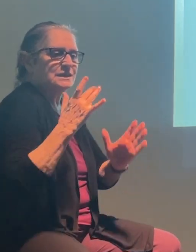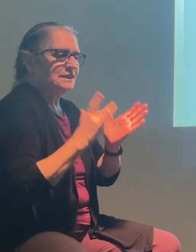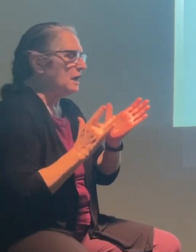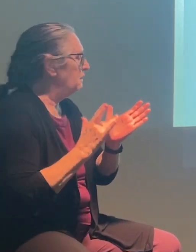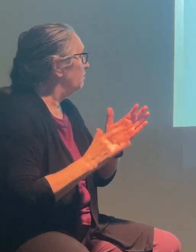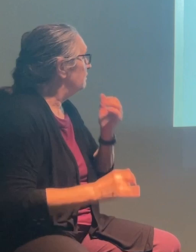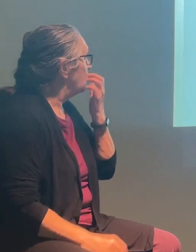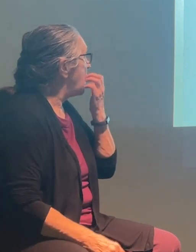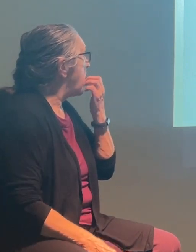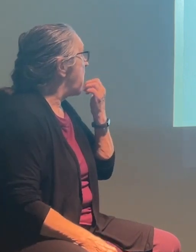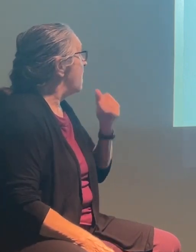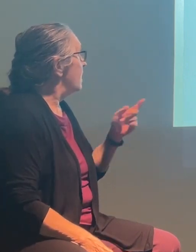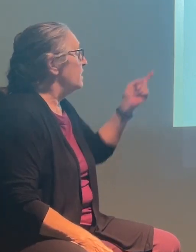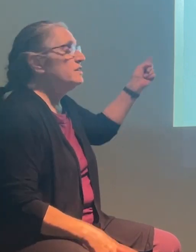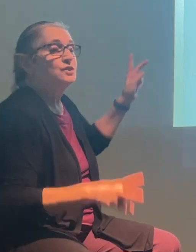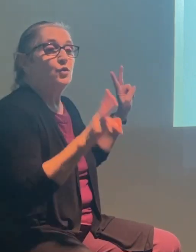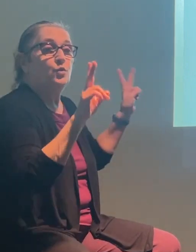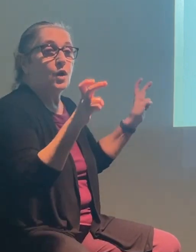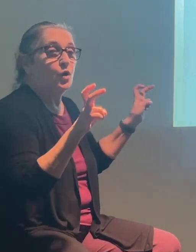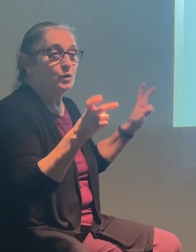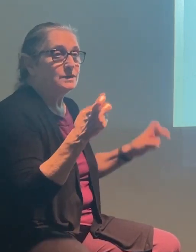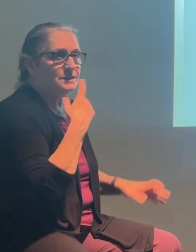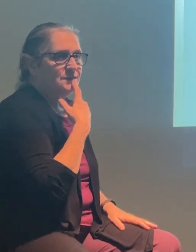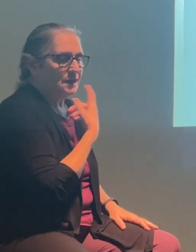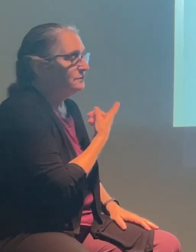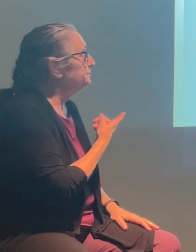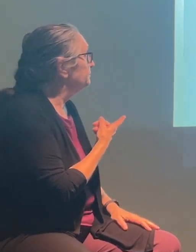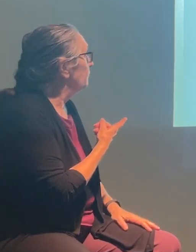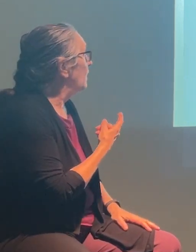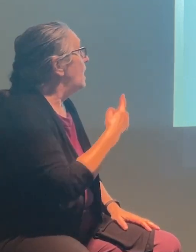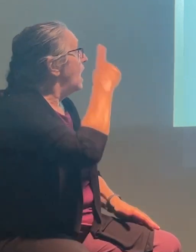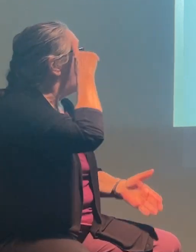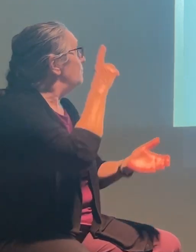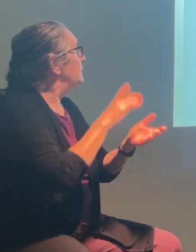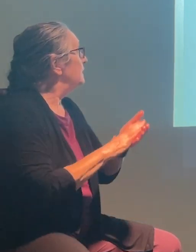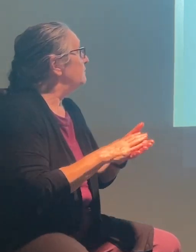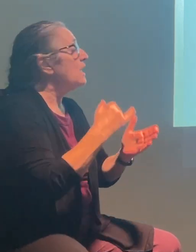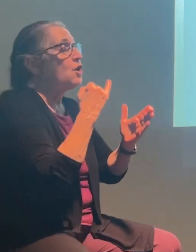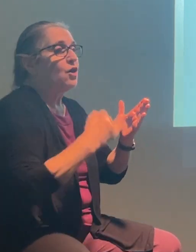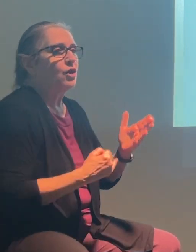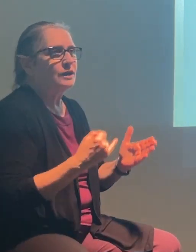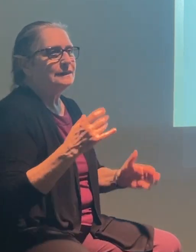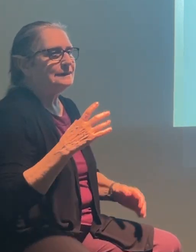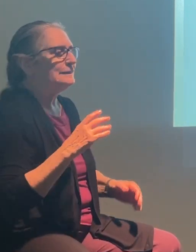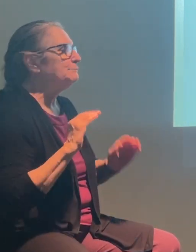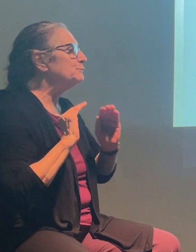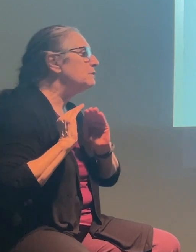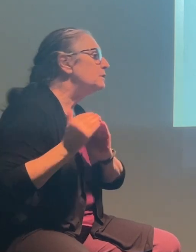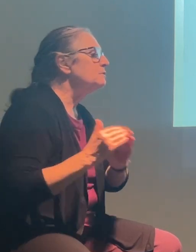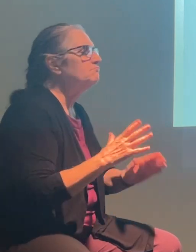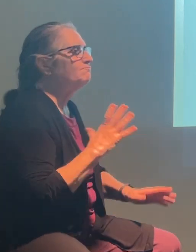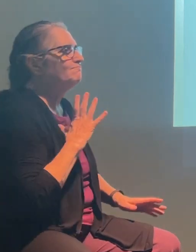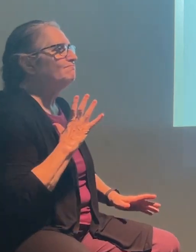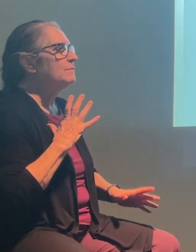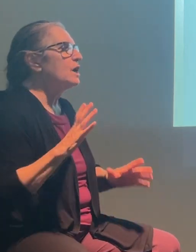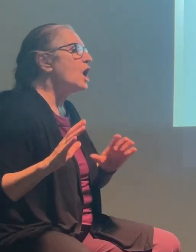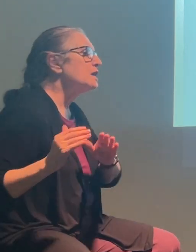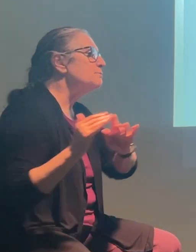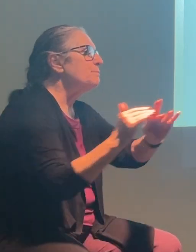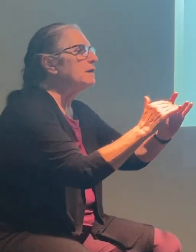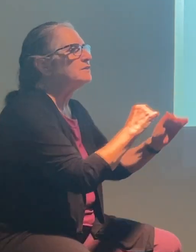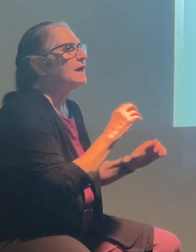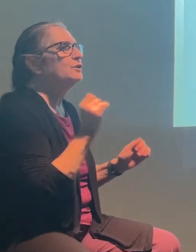So this is a quote by Steichen. As he said, I believe that art is cosmopolitan and that one should touch